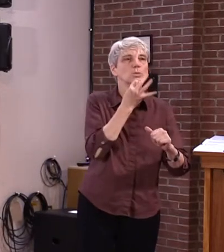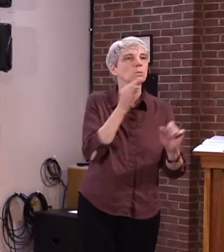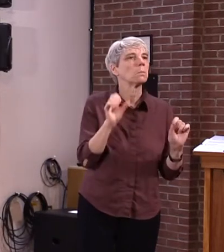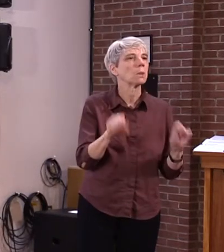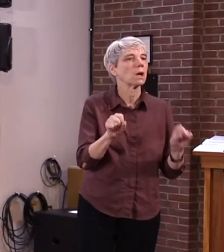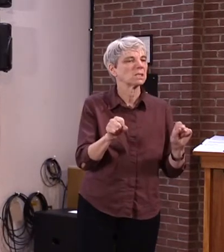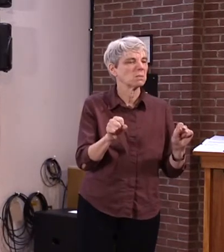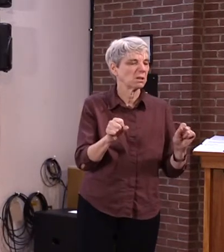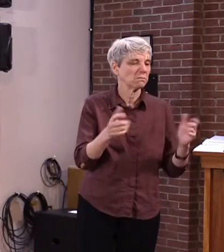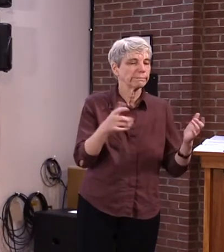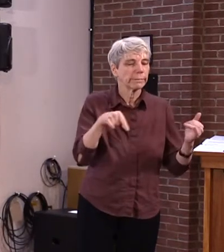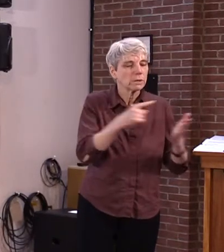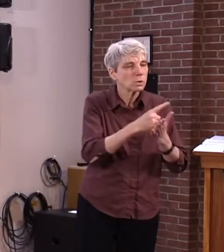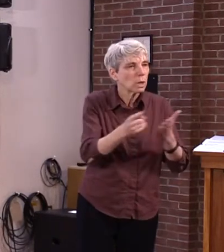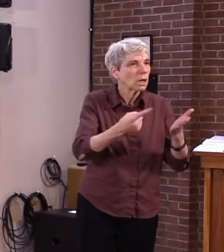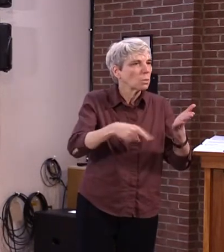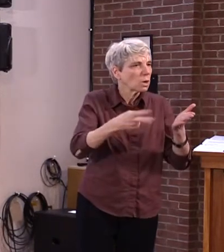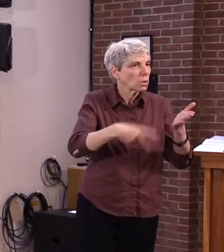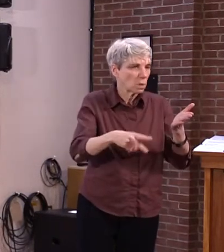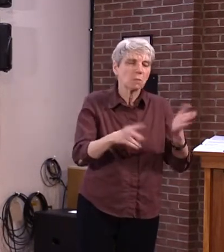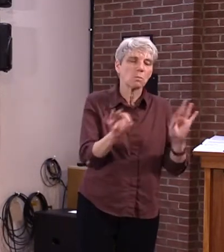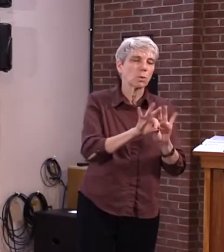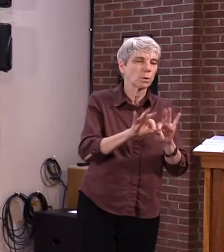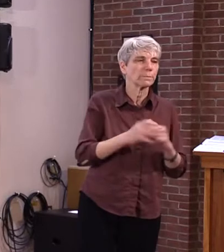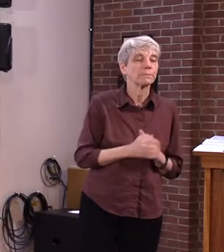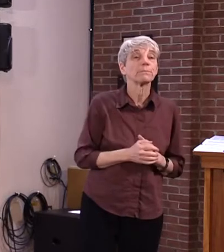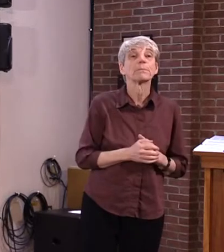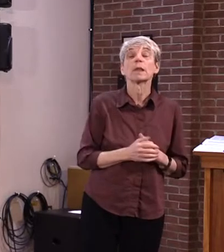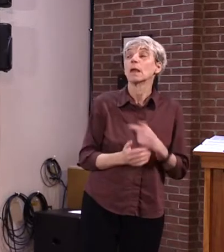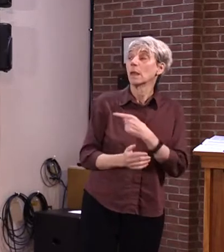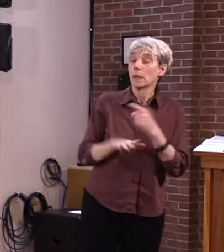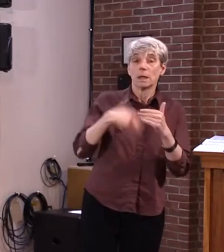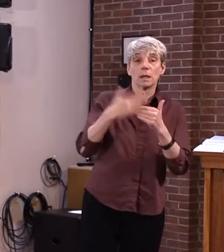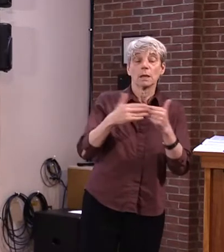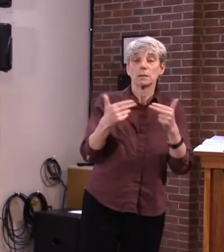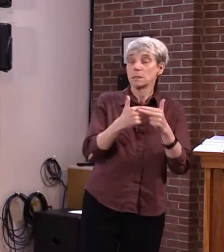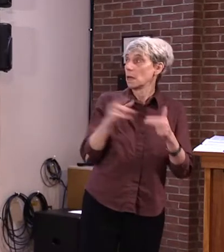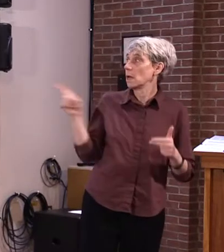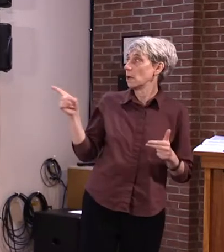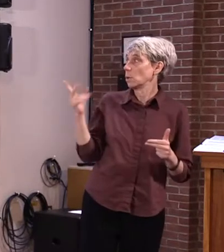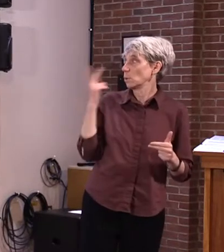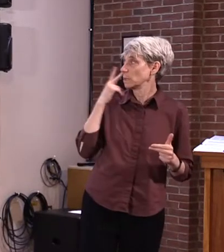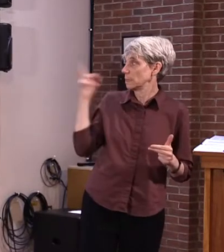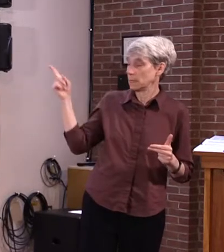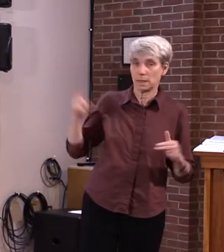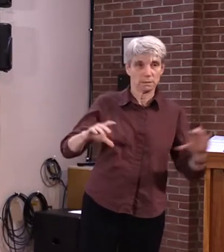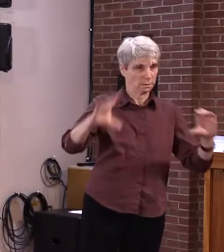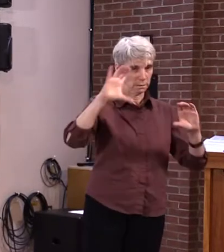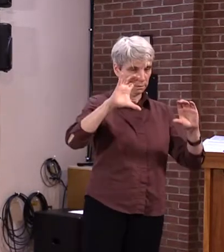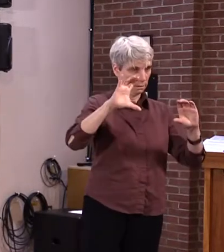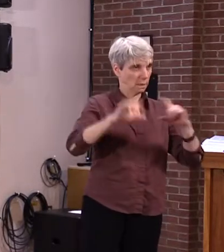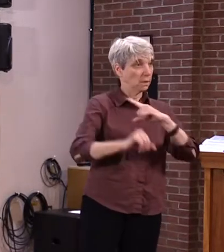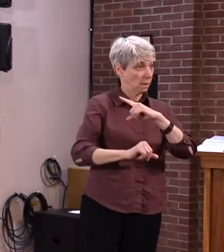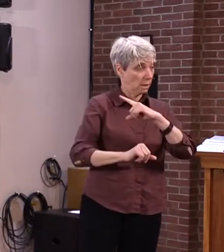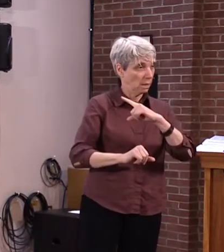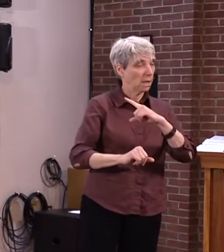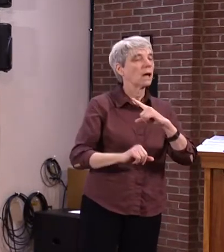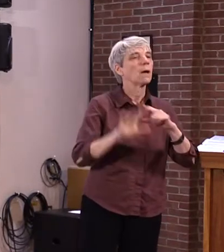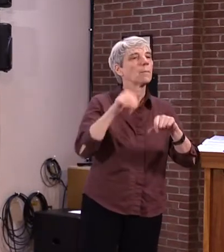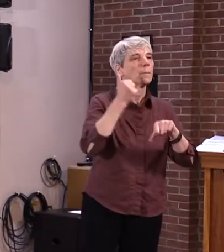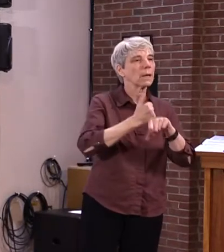over the next few weeks. Looking at the next slide, it really shows the issue here. You can see this is based on a